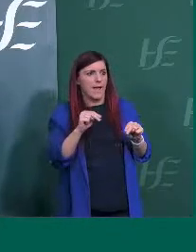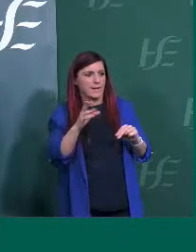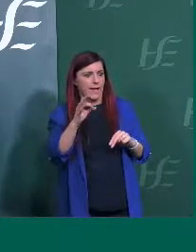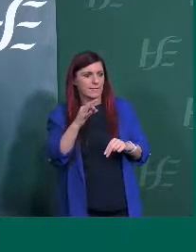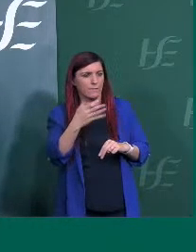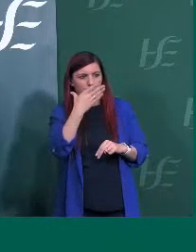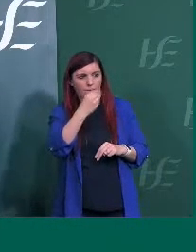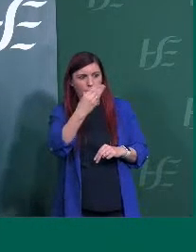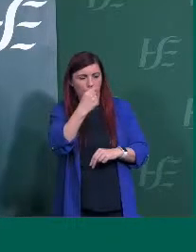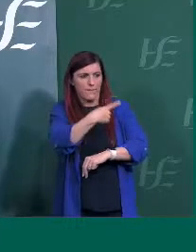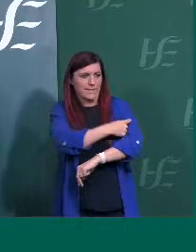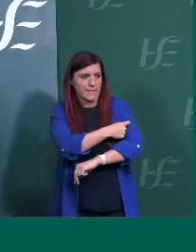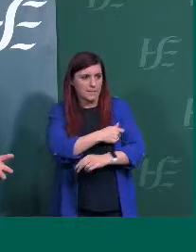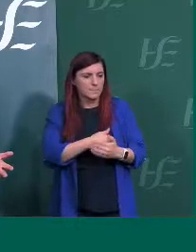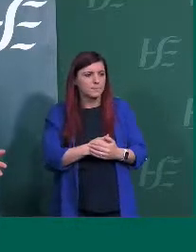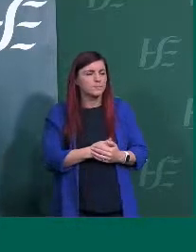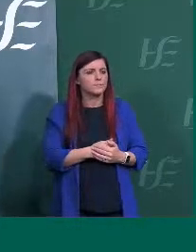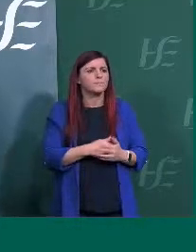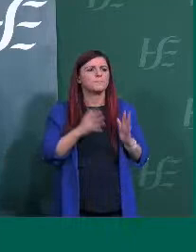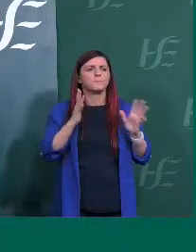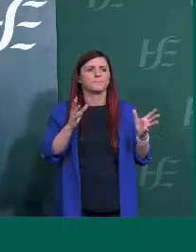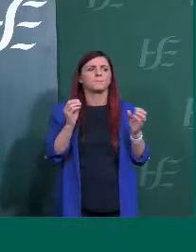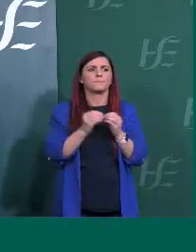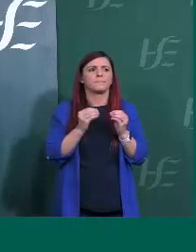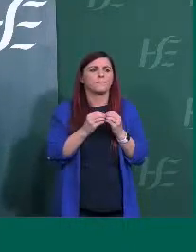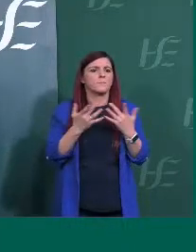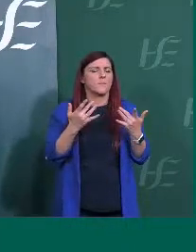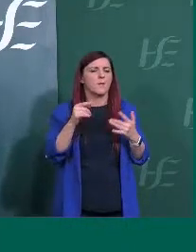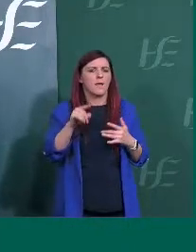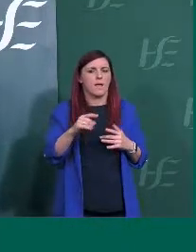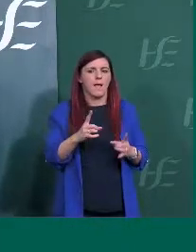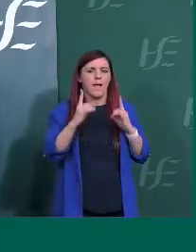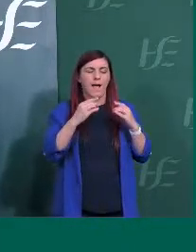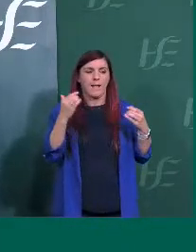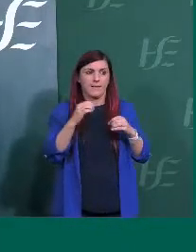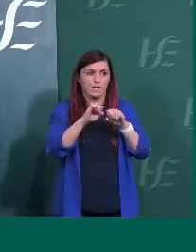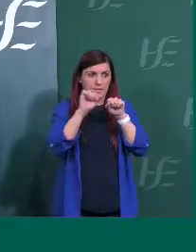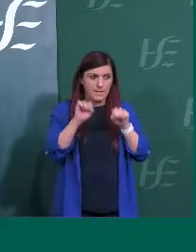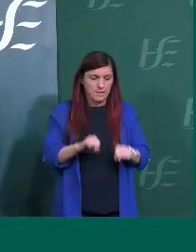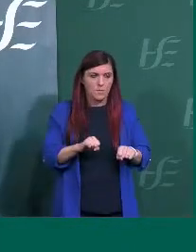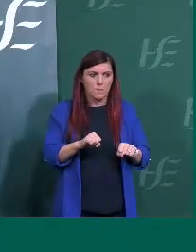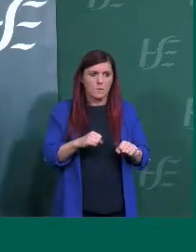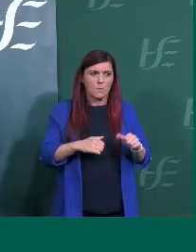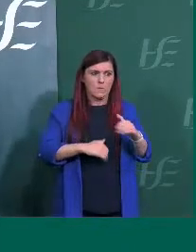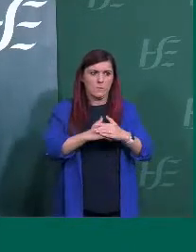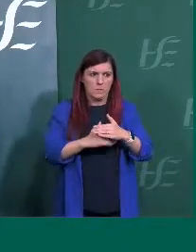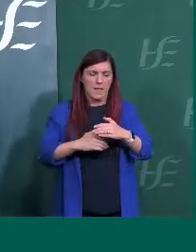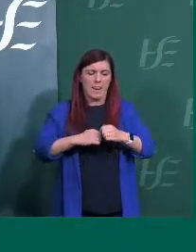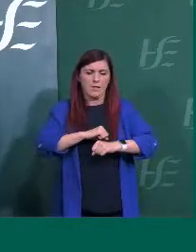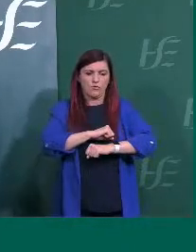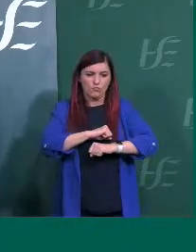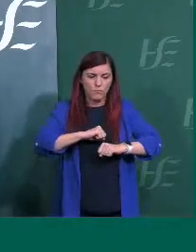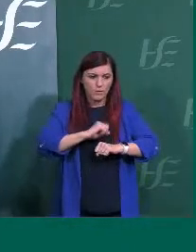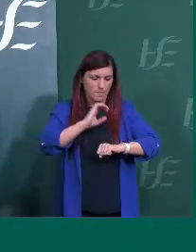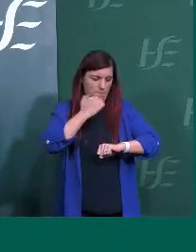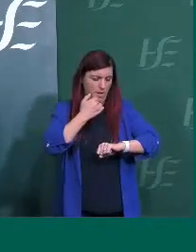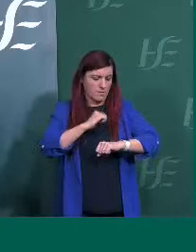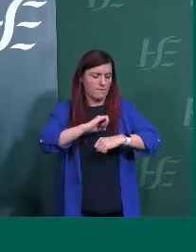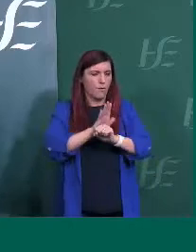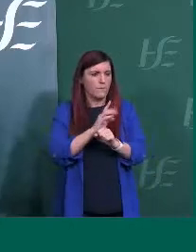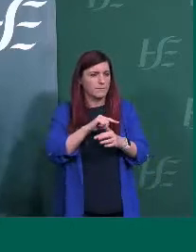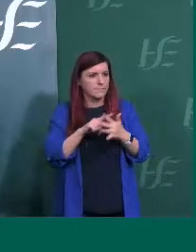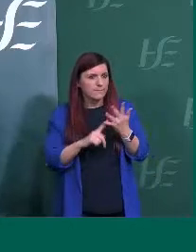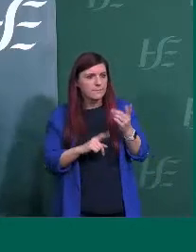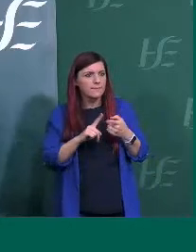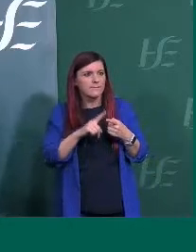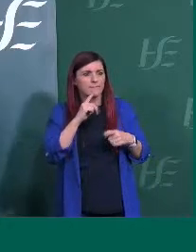vaccine. So core messages, number one, our healthcare system is significantly stretched. due to the number of cases of COVID-19 and the morbidity,